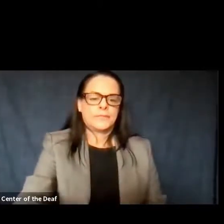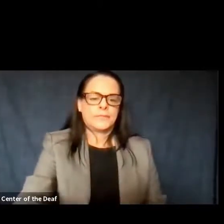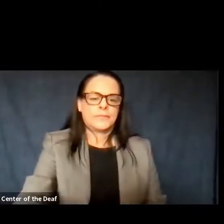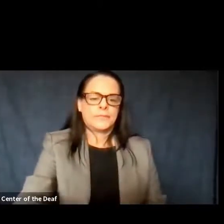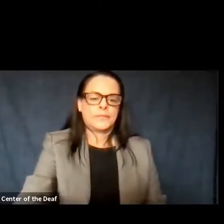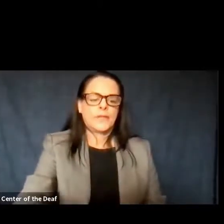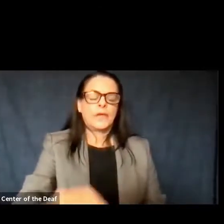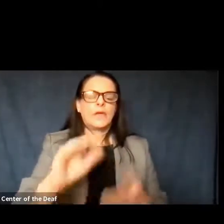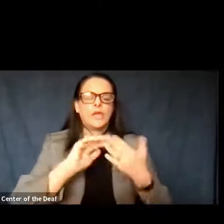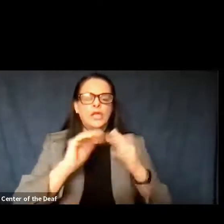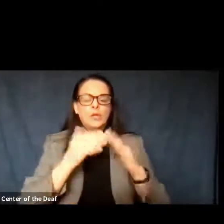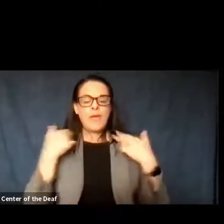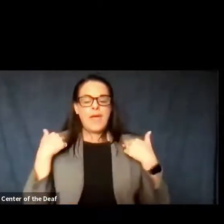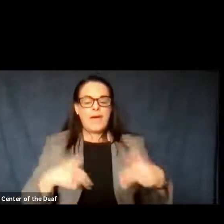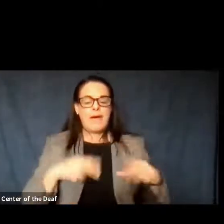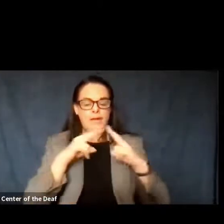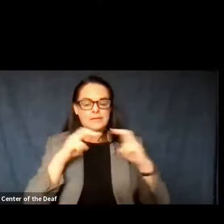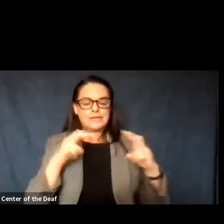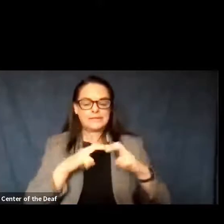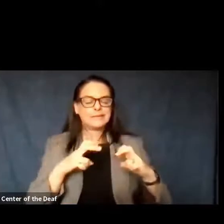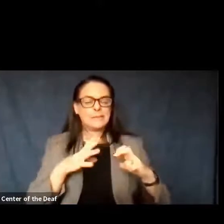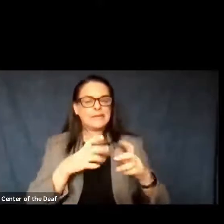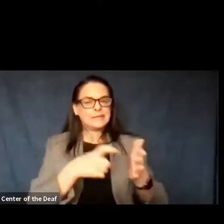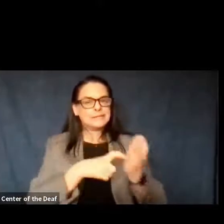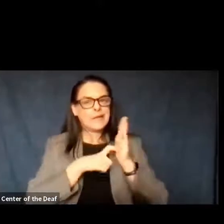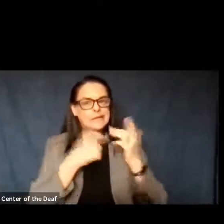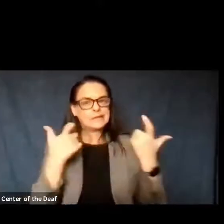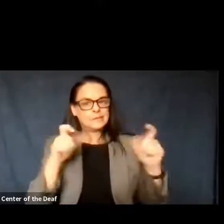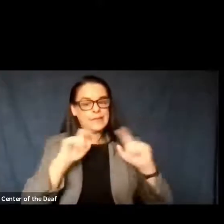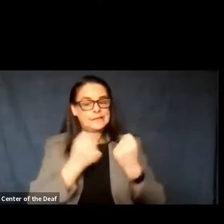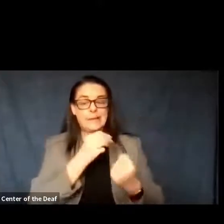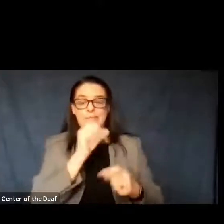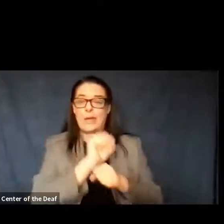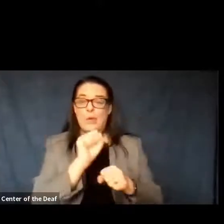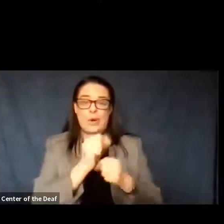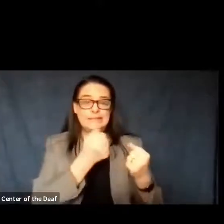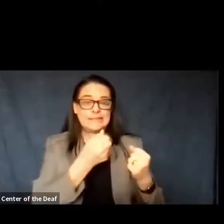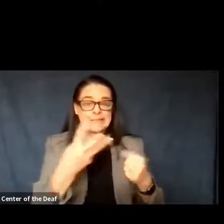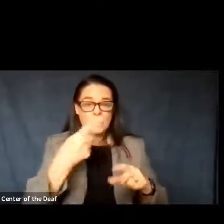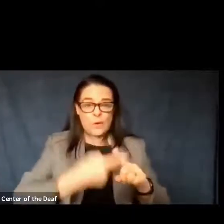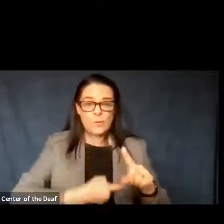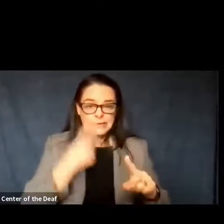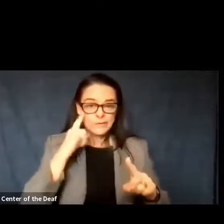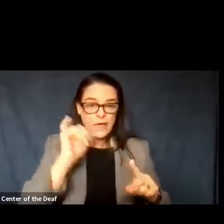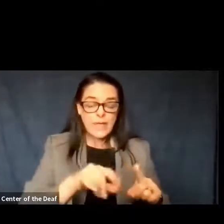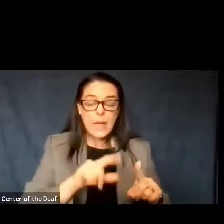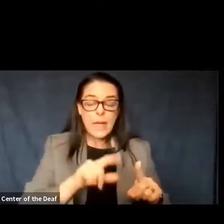a whole team, and they've worked for months on this. So to answer your question though, Scott,